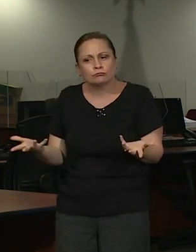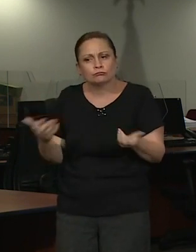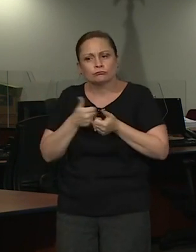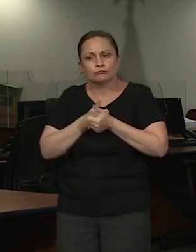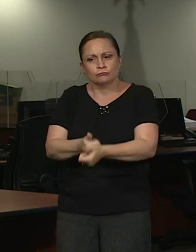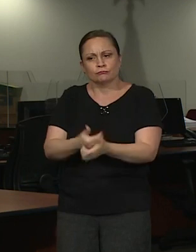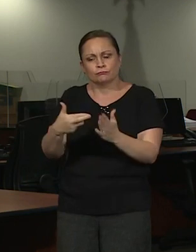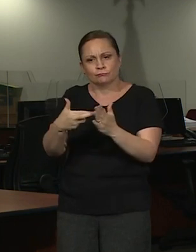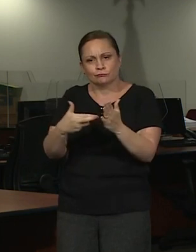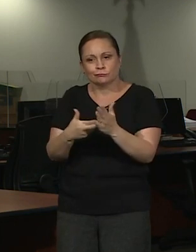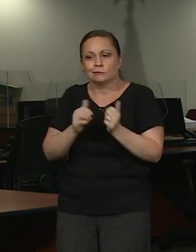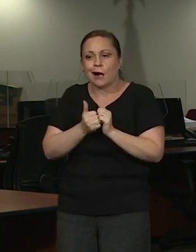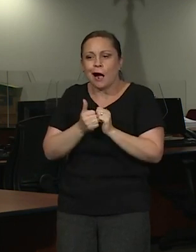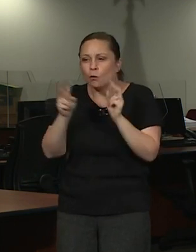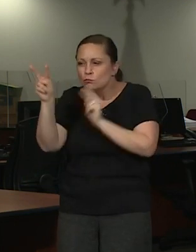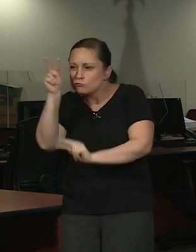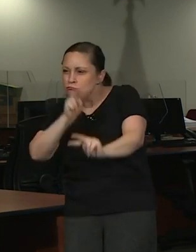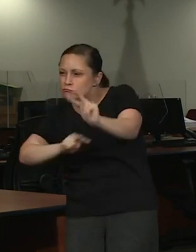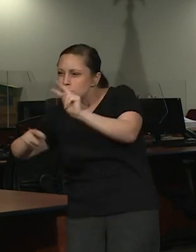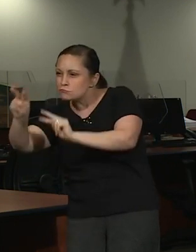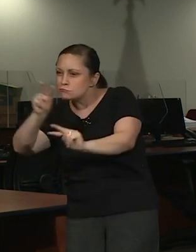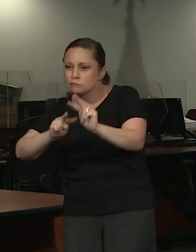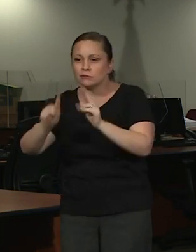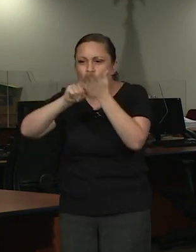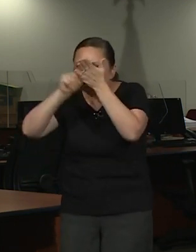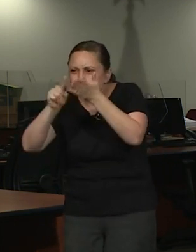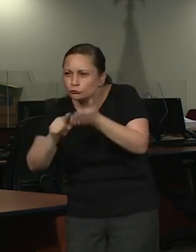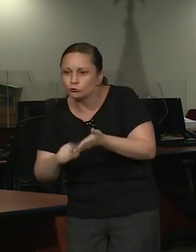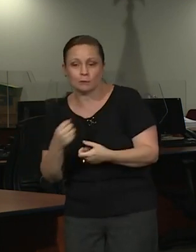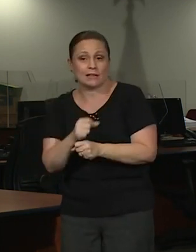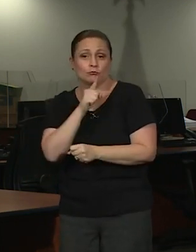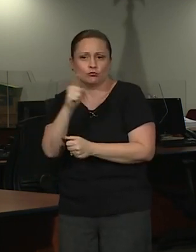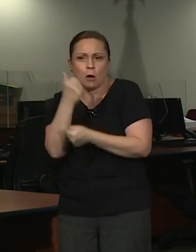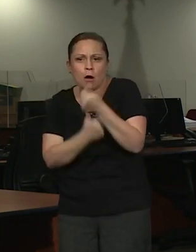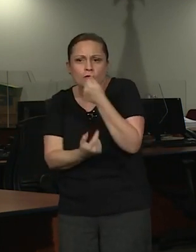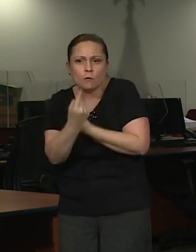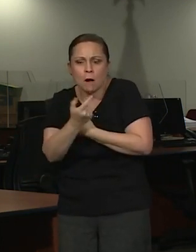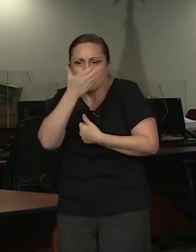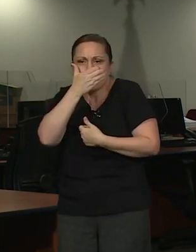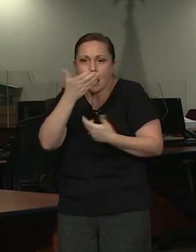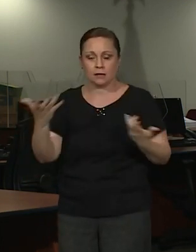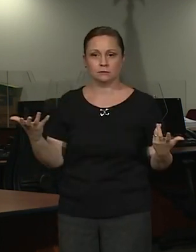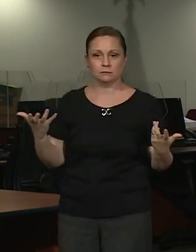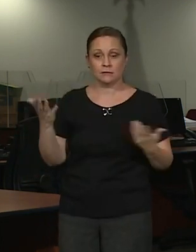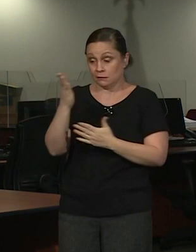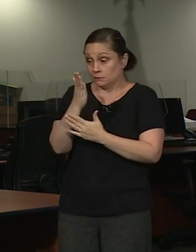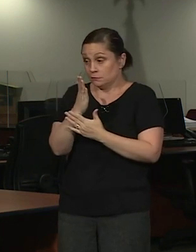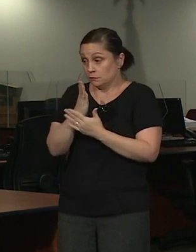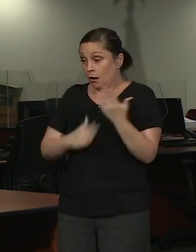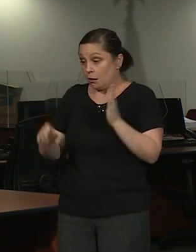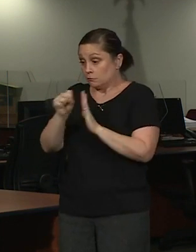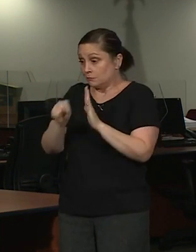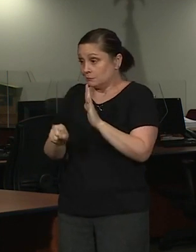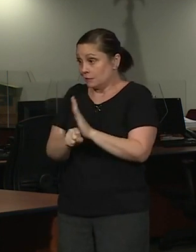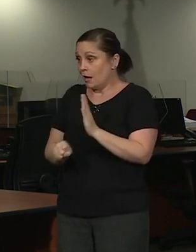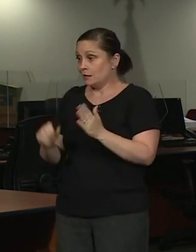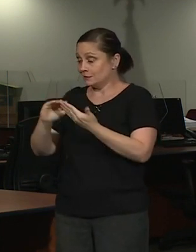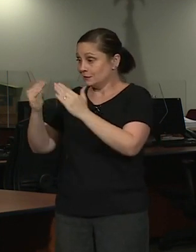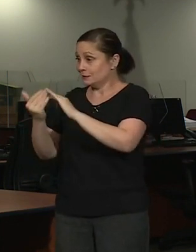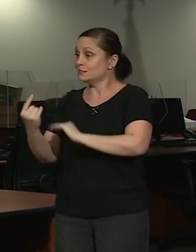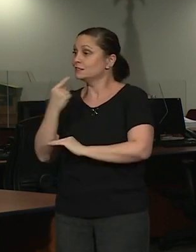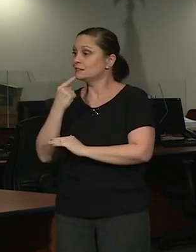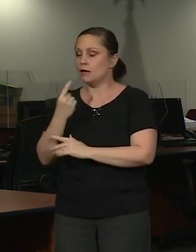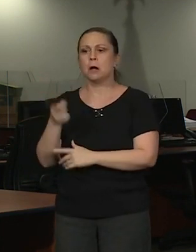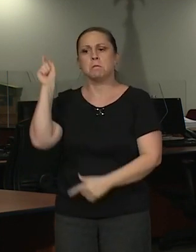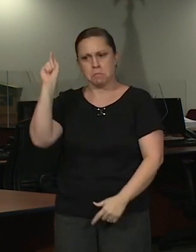provide, as some states have done, they say that face mask and other things are mandatory, but they announce they're not going to enforce it and they